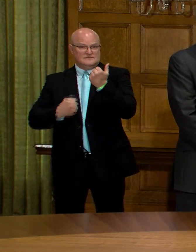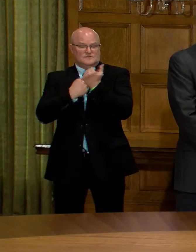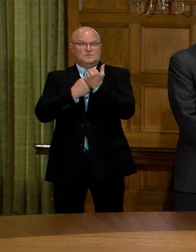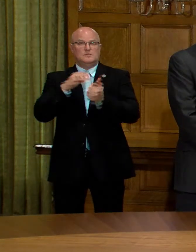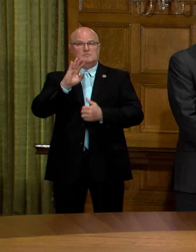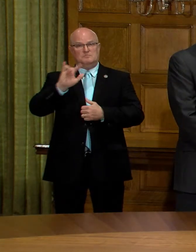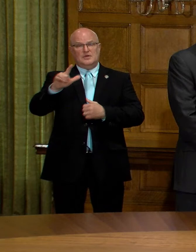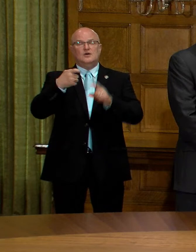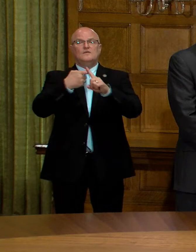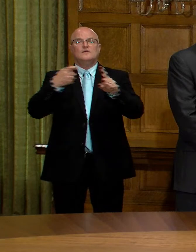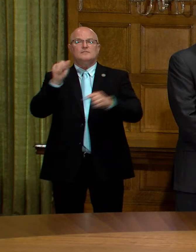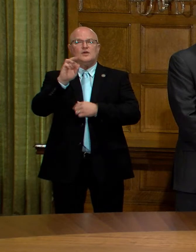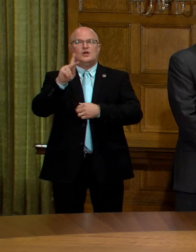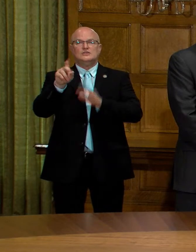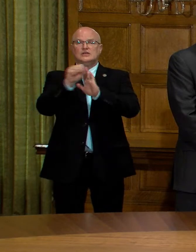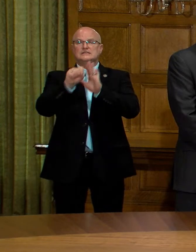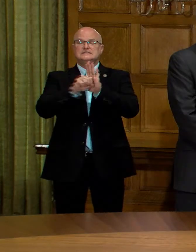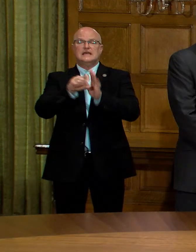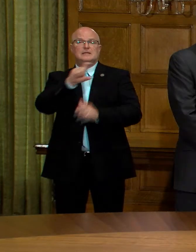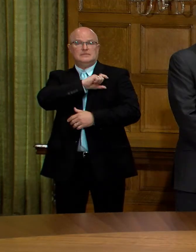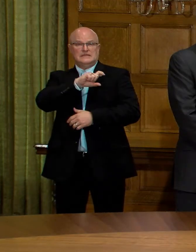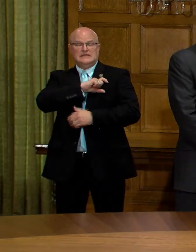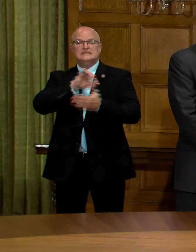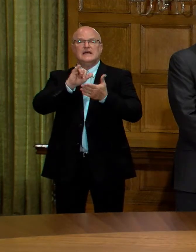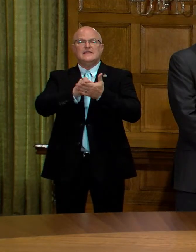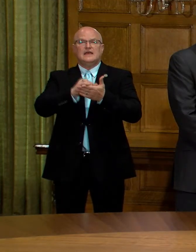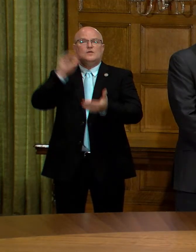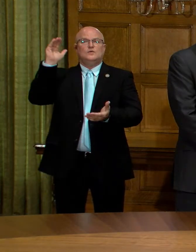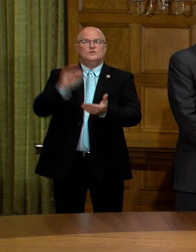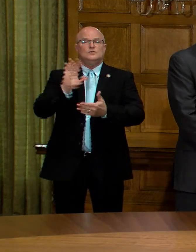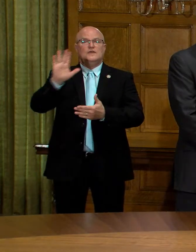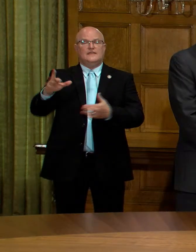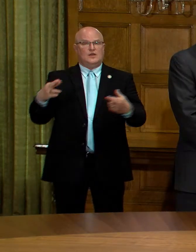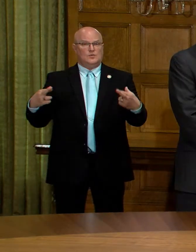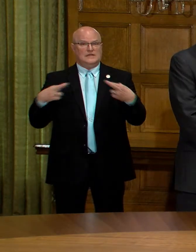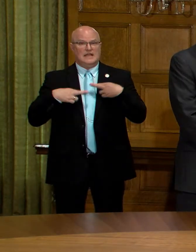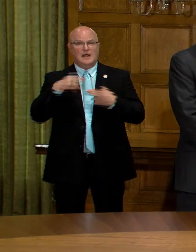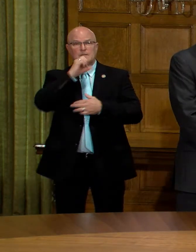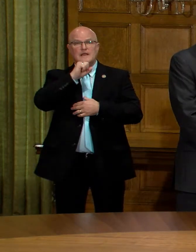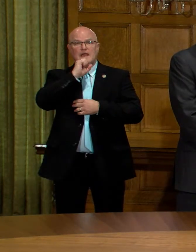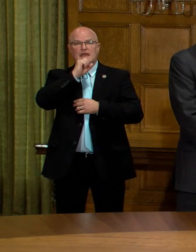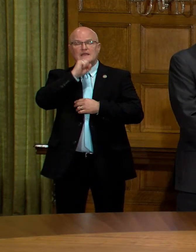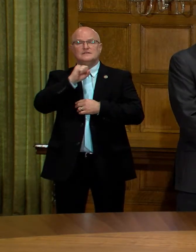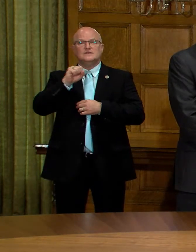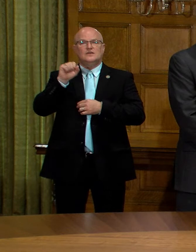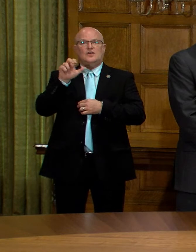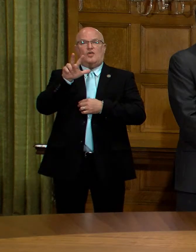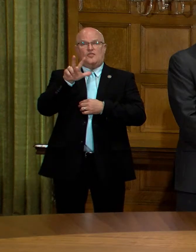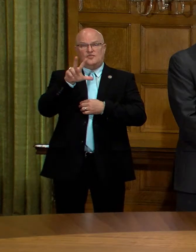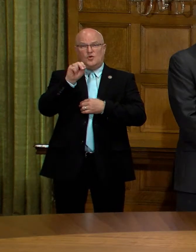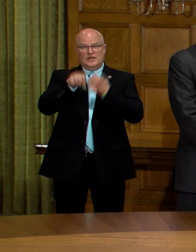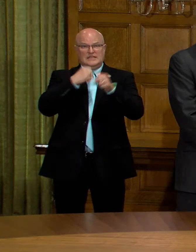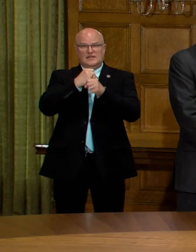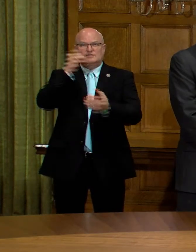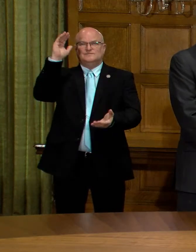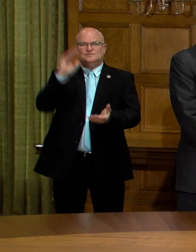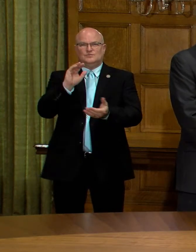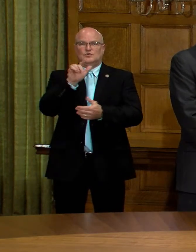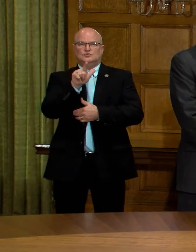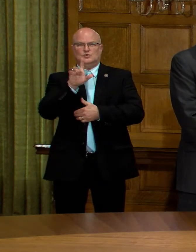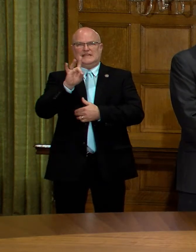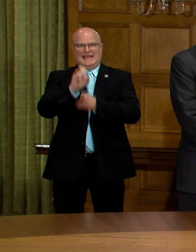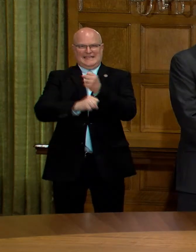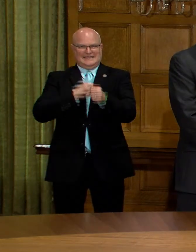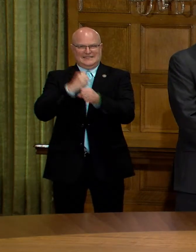support bill for the Arkansas State Police that reduces their retirement age from 30 to 28. This